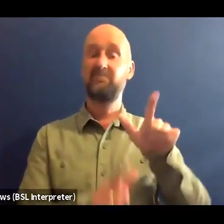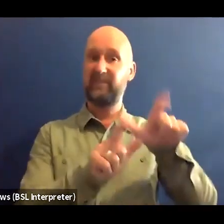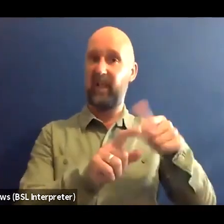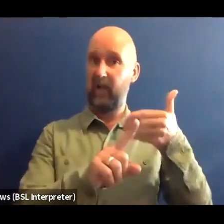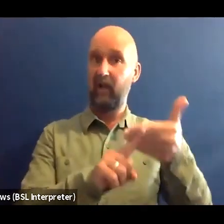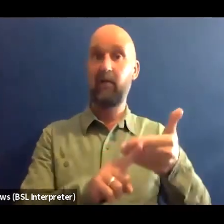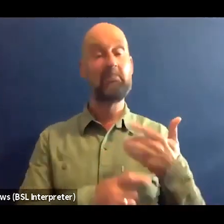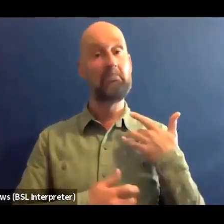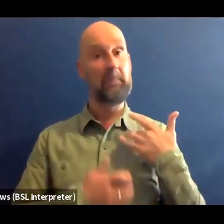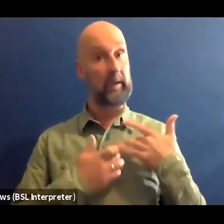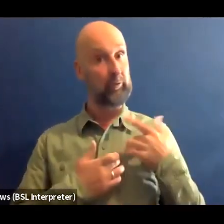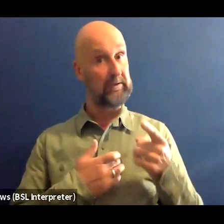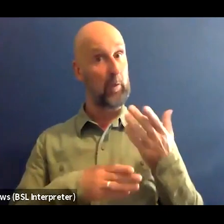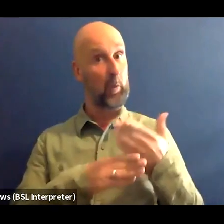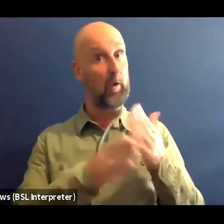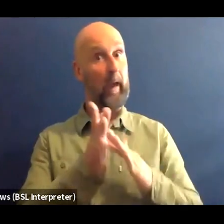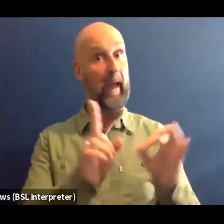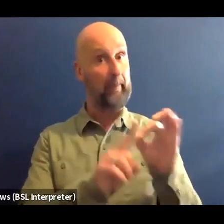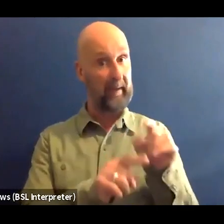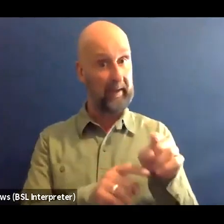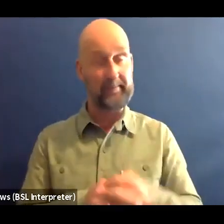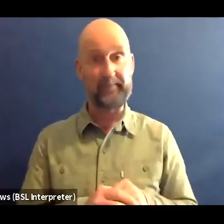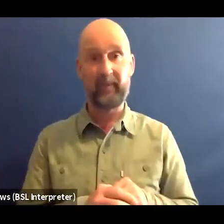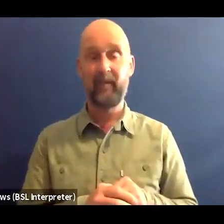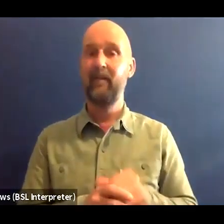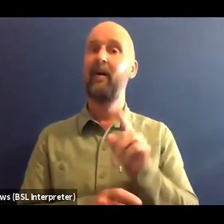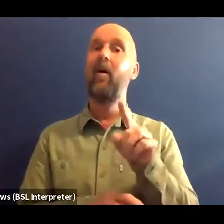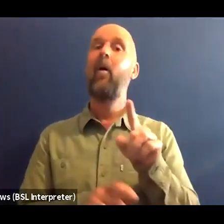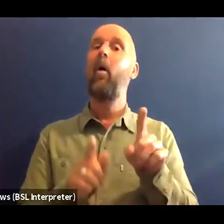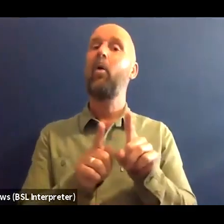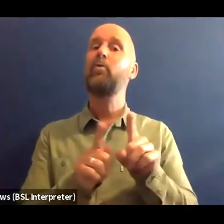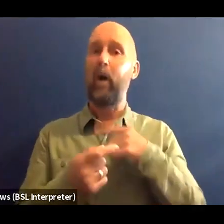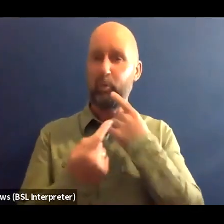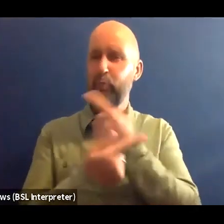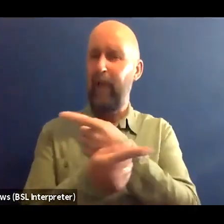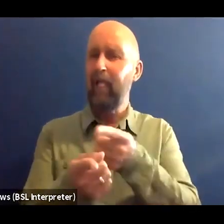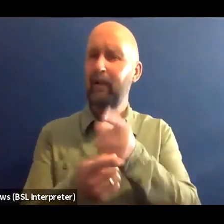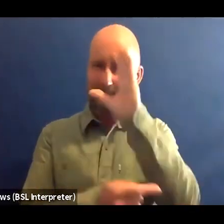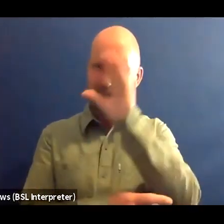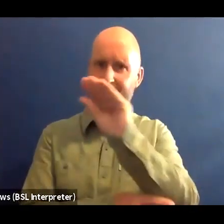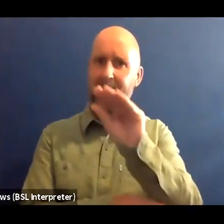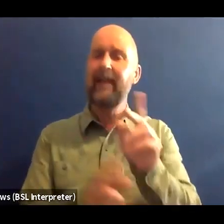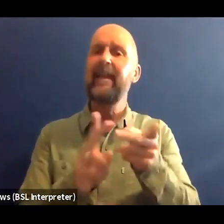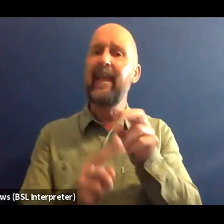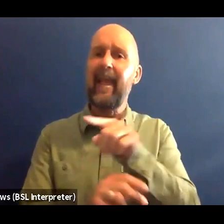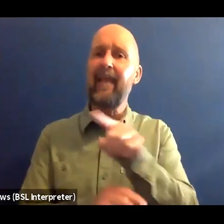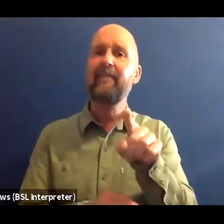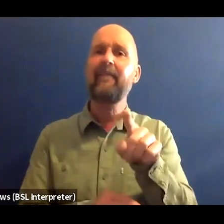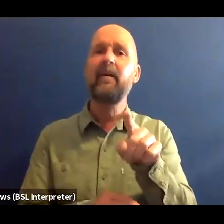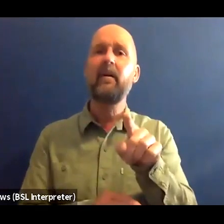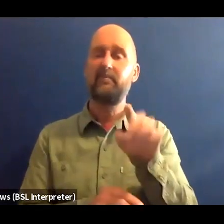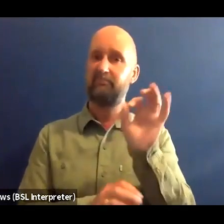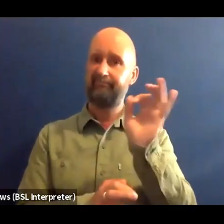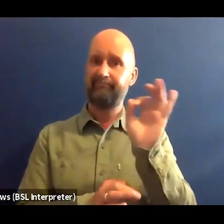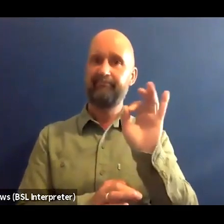was really interesting. And that is something I wanted to say, is that if you don't see something saying, oh,